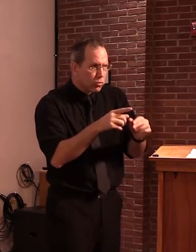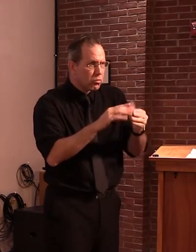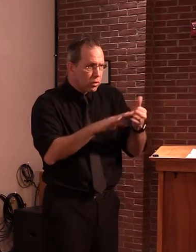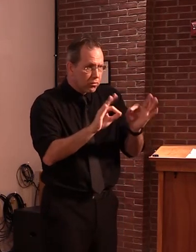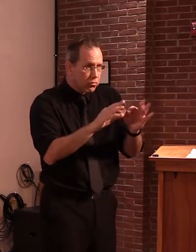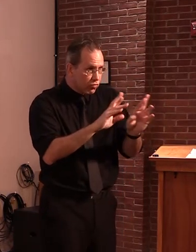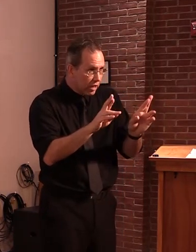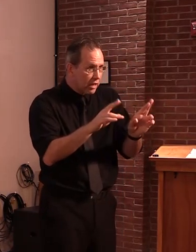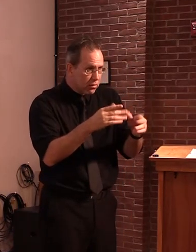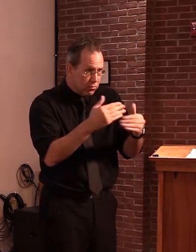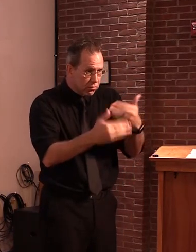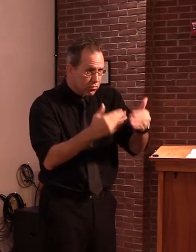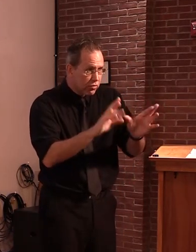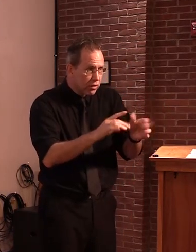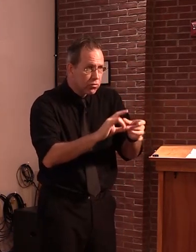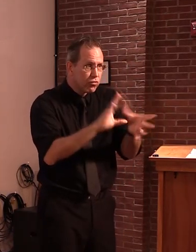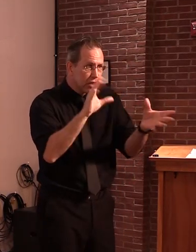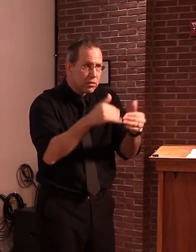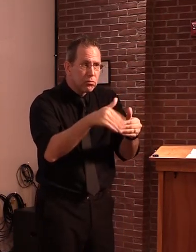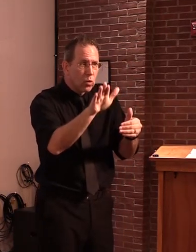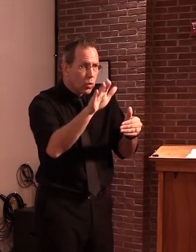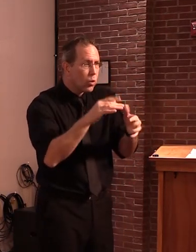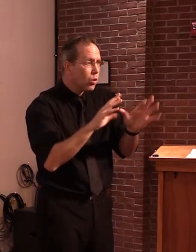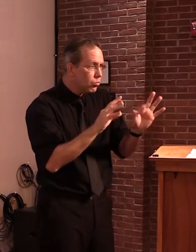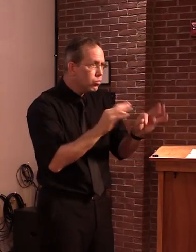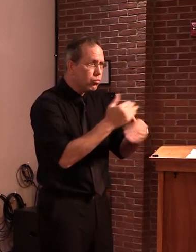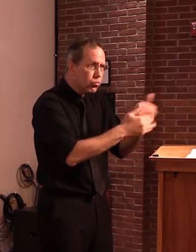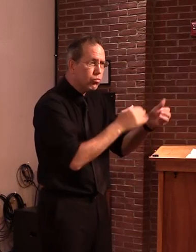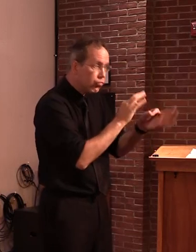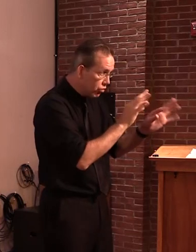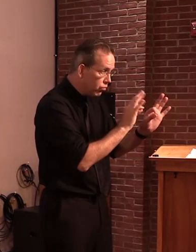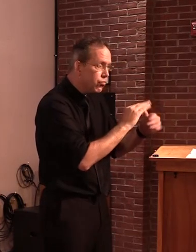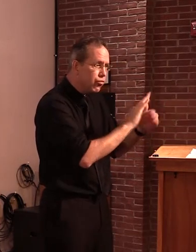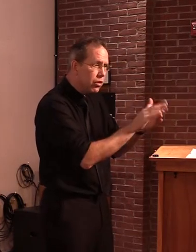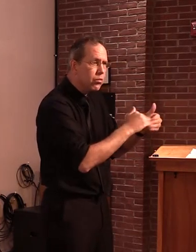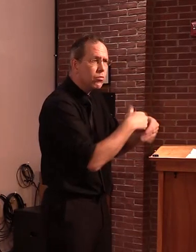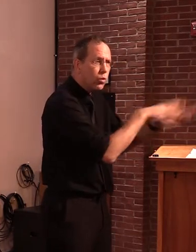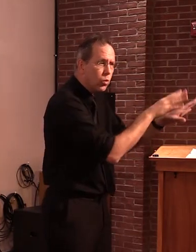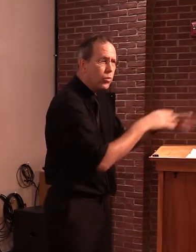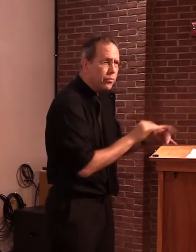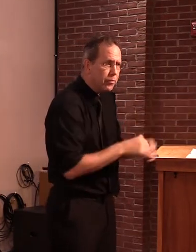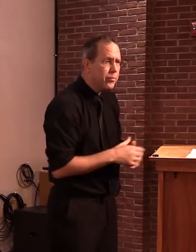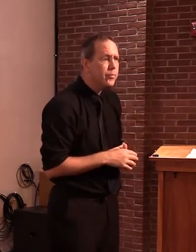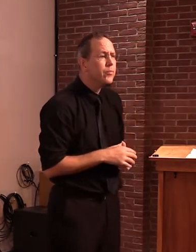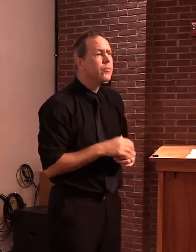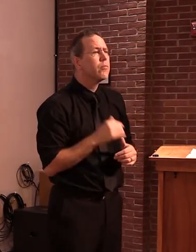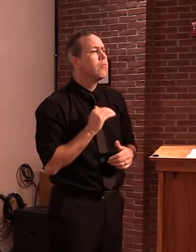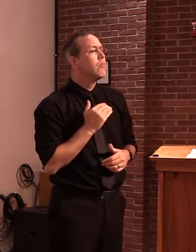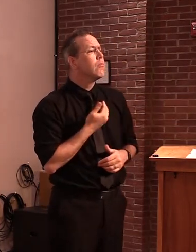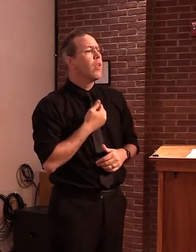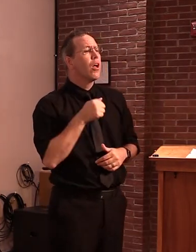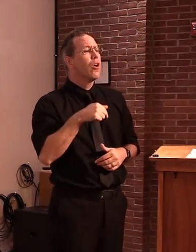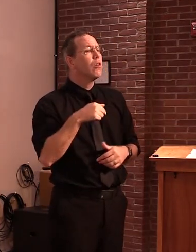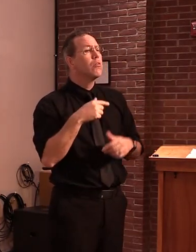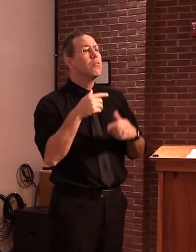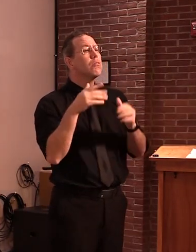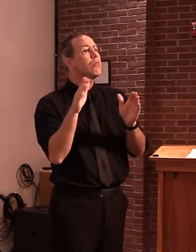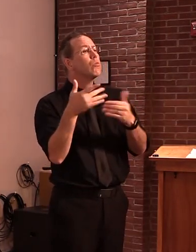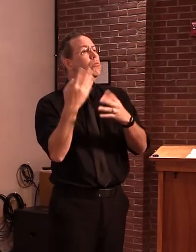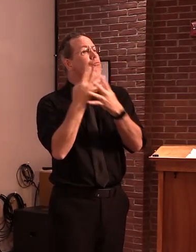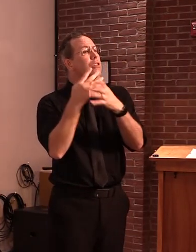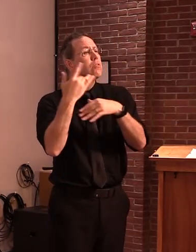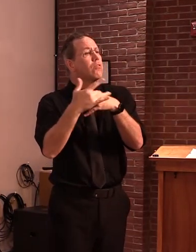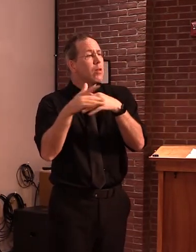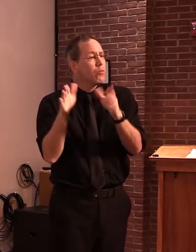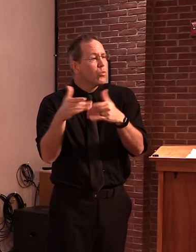in our facilities and the staff that we have is being utilized for quarantine purposes in case we have an outbreak